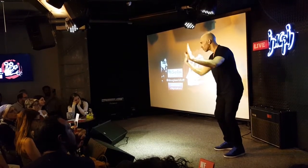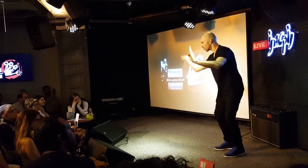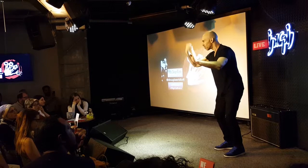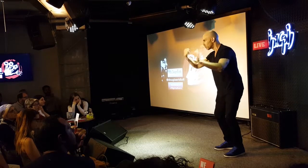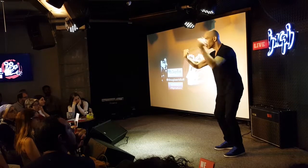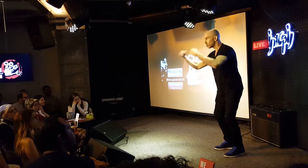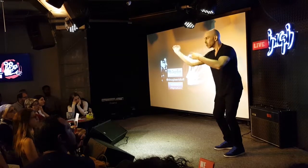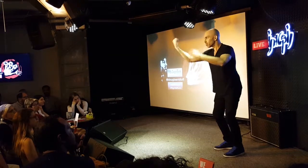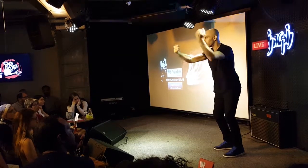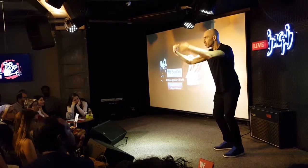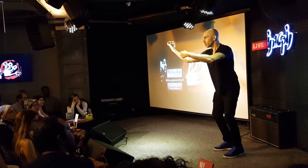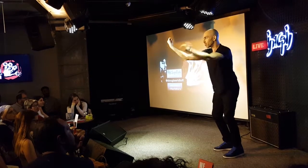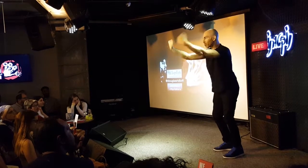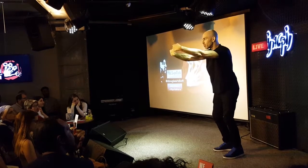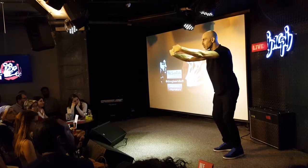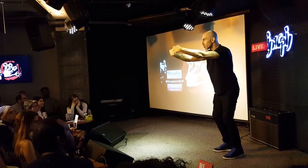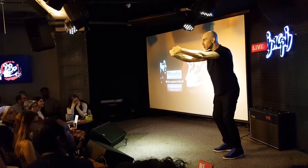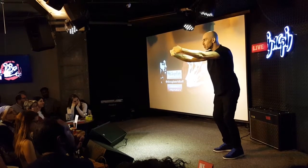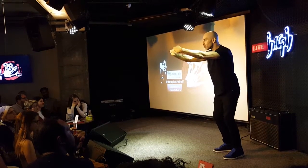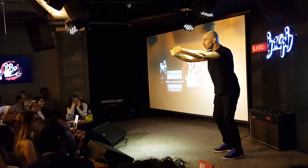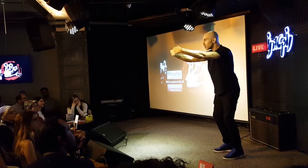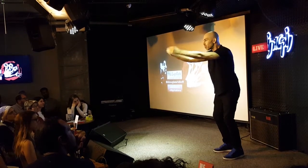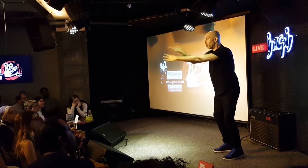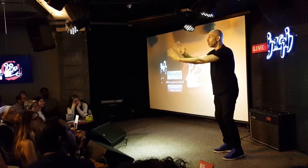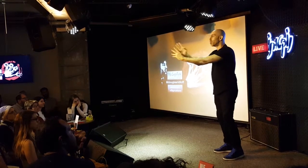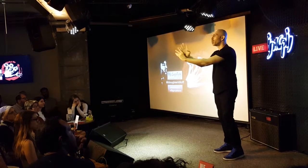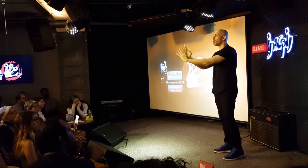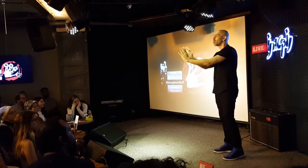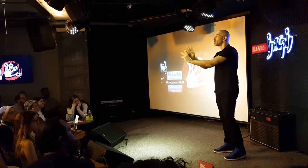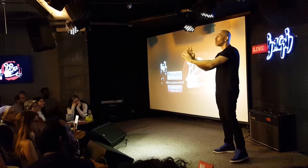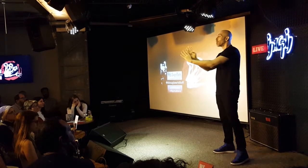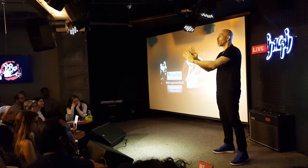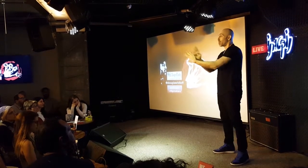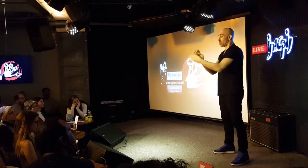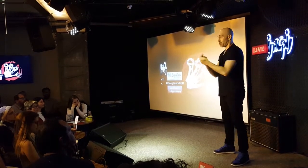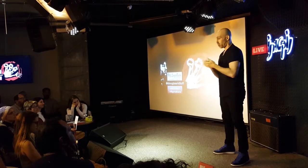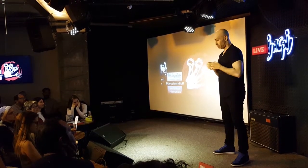deaf schools. He's able to communicate with these deaf children,